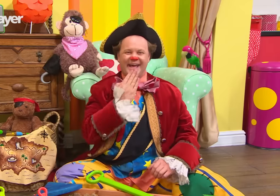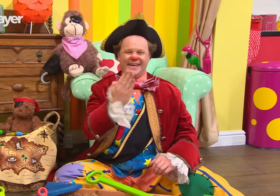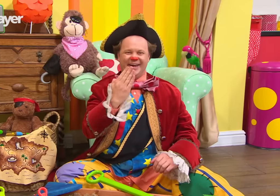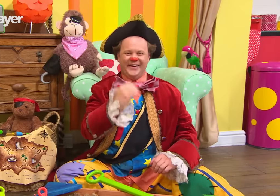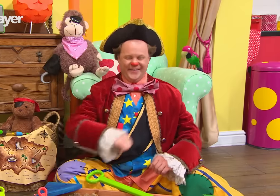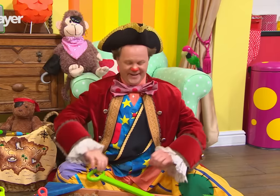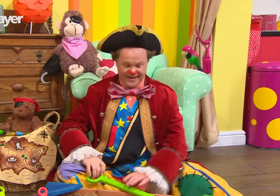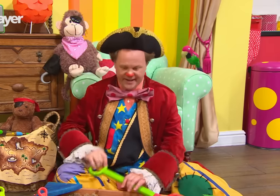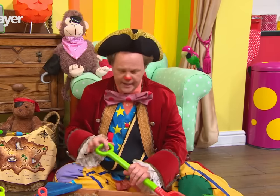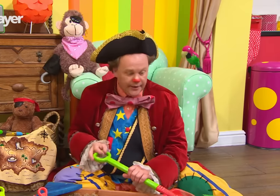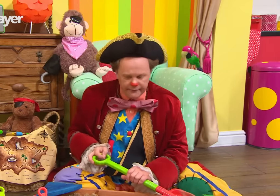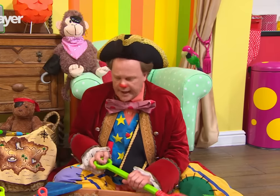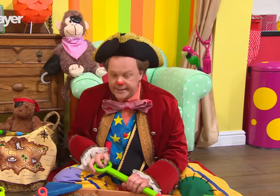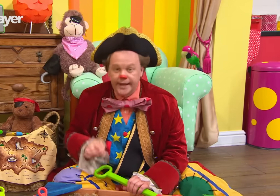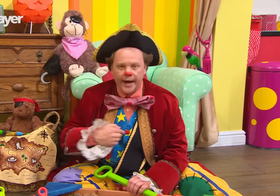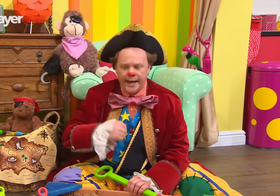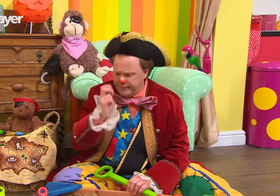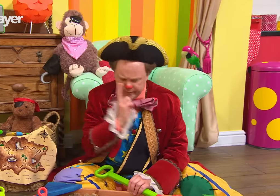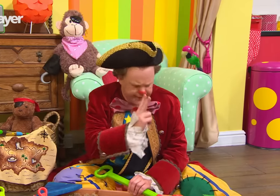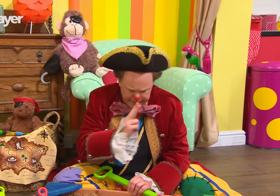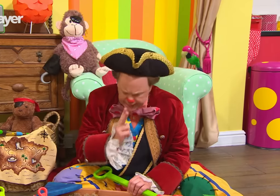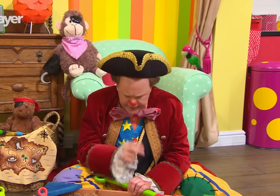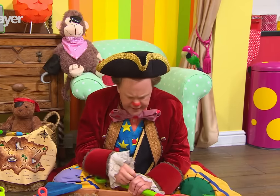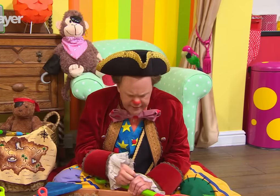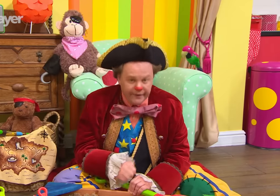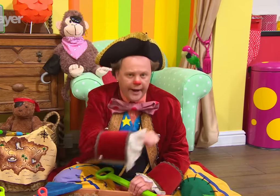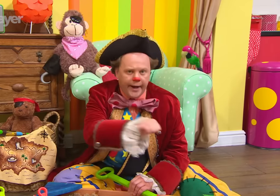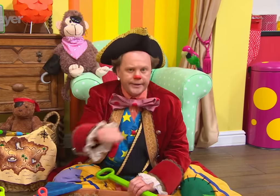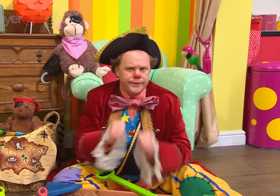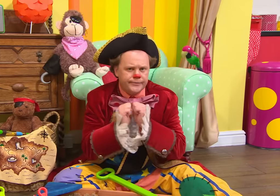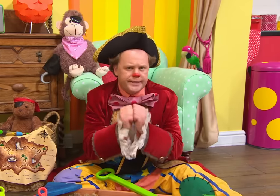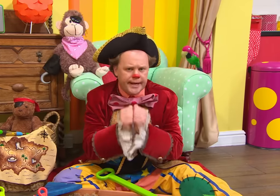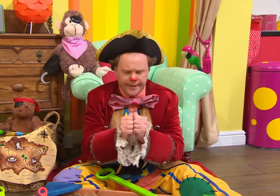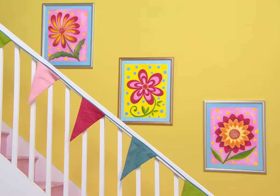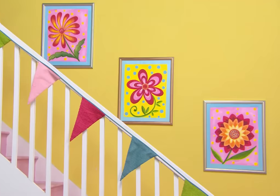thank you. Right, I'm going to look for our treasure.